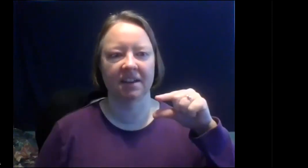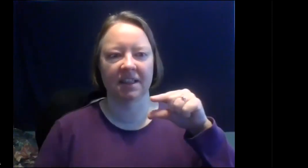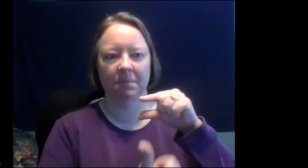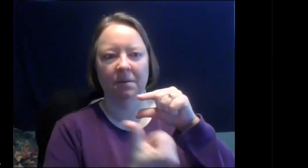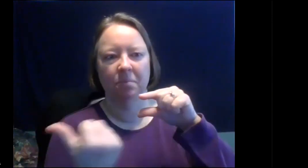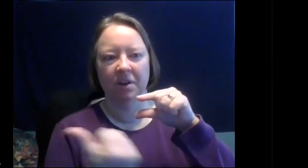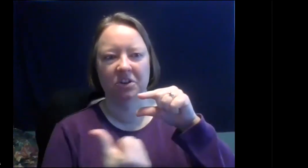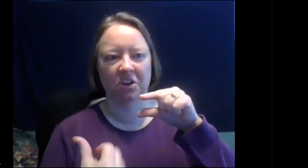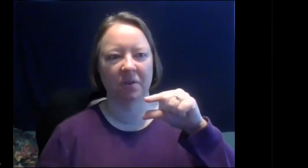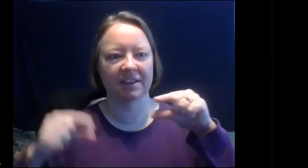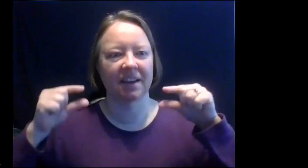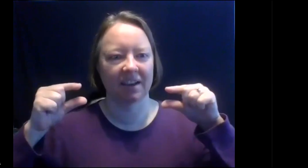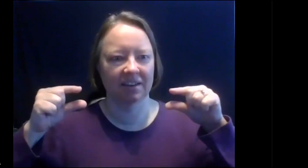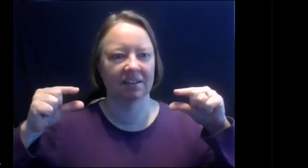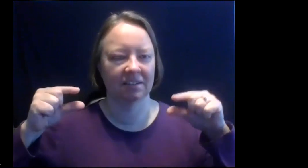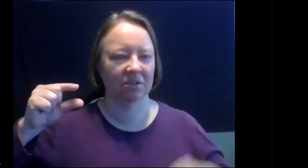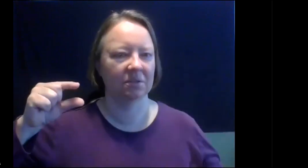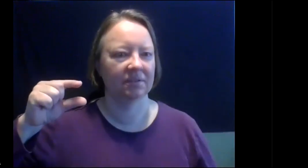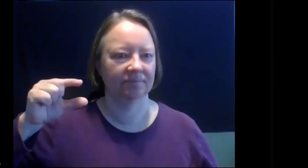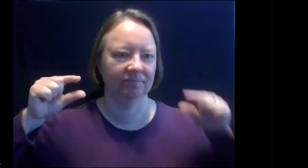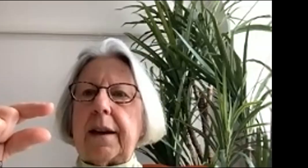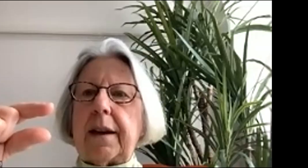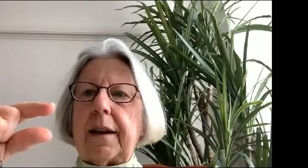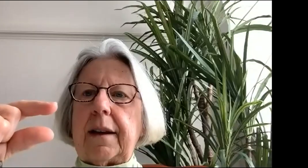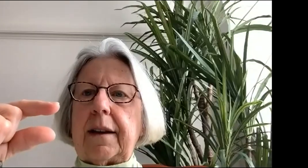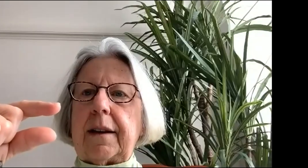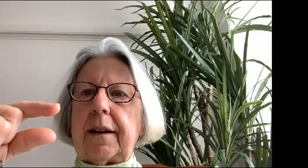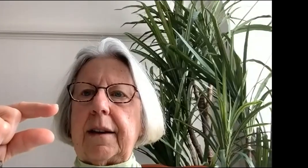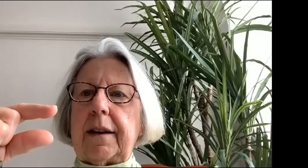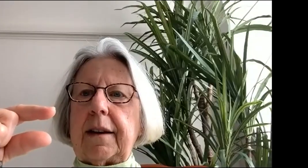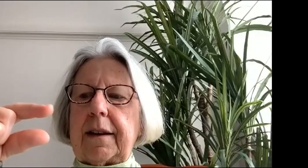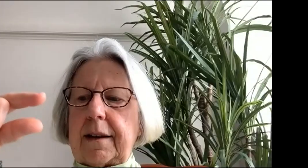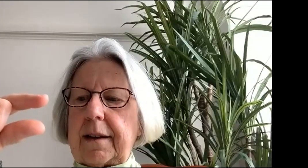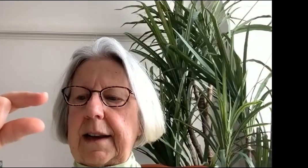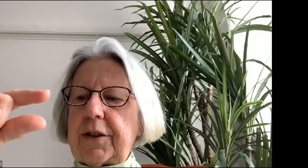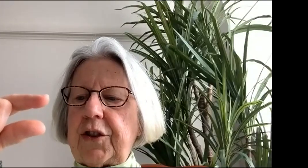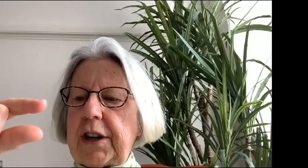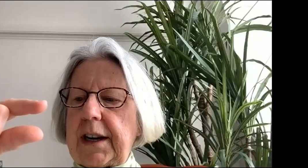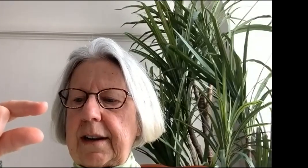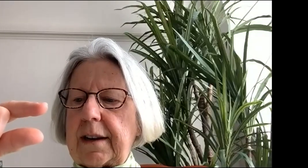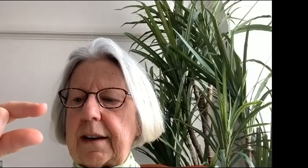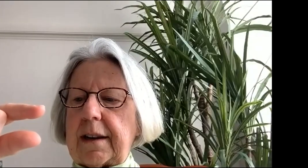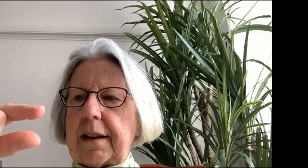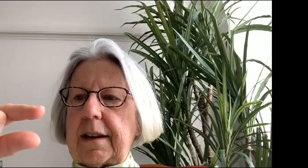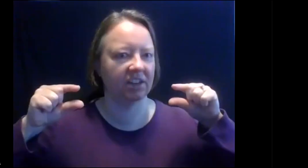left-handed, they'd be pointed to your right side. So Okay, going both ways. G, that's G. that is G,